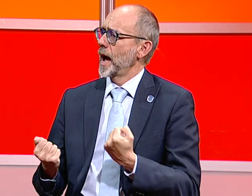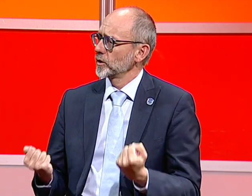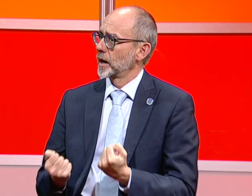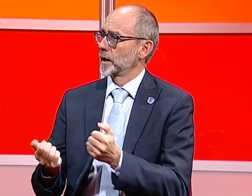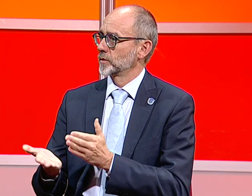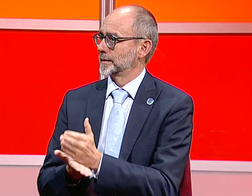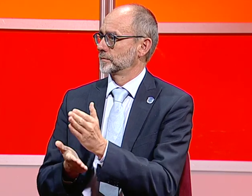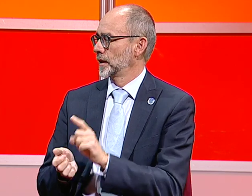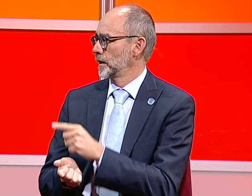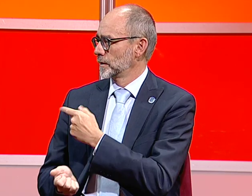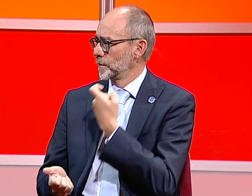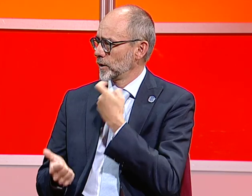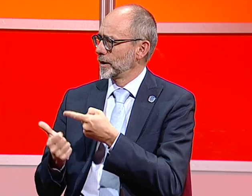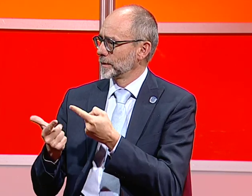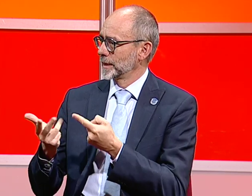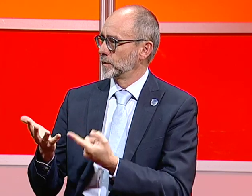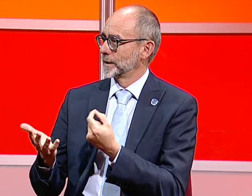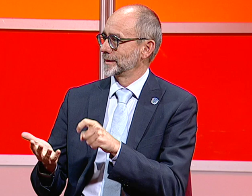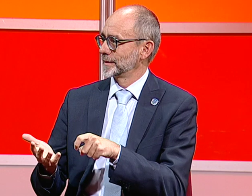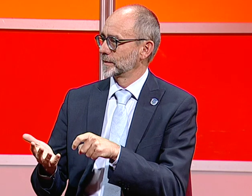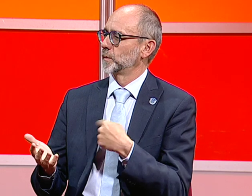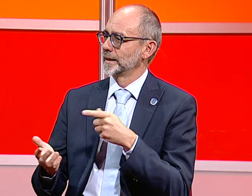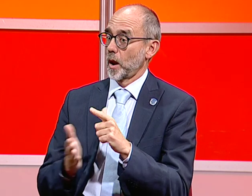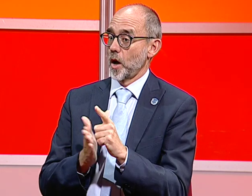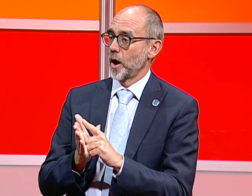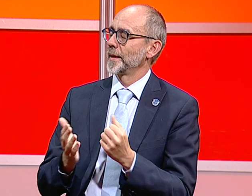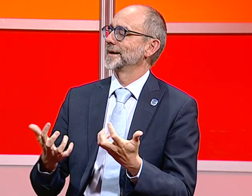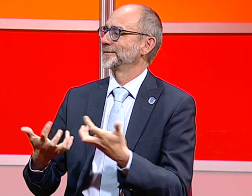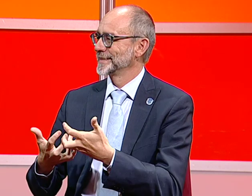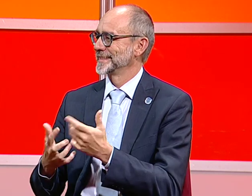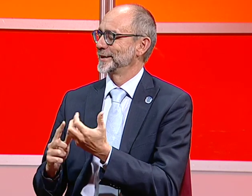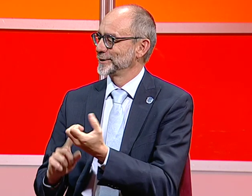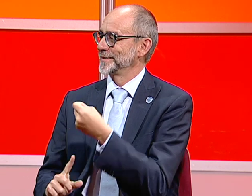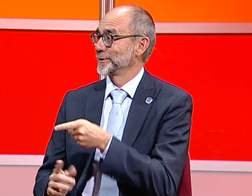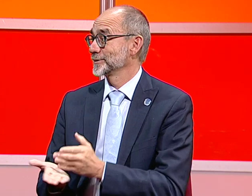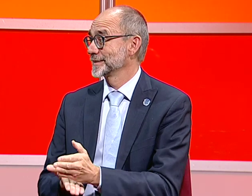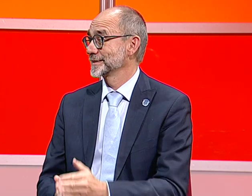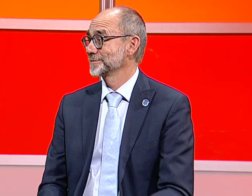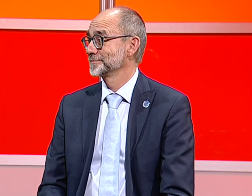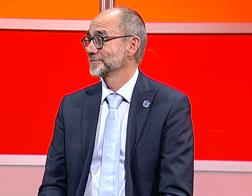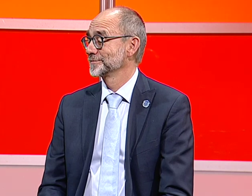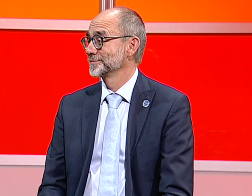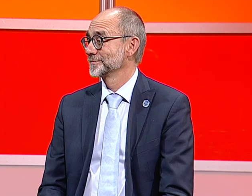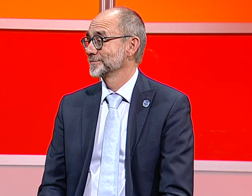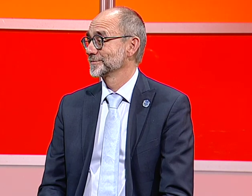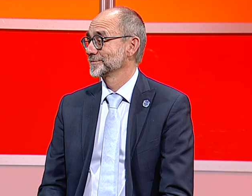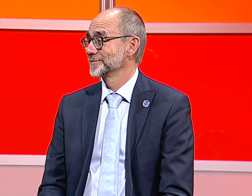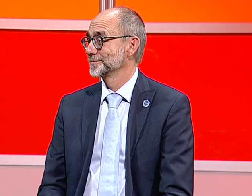it recognized so that the rights of deaf people can be supported. So you must do that in